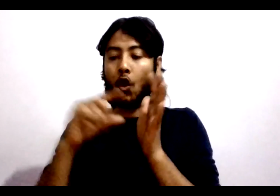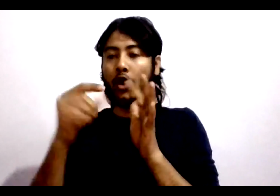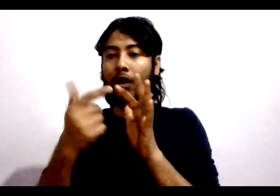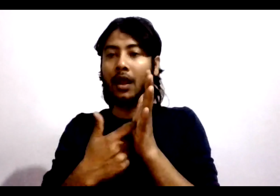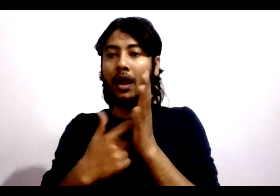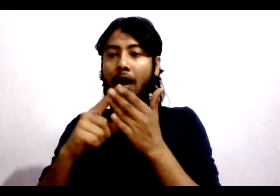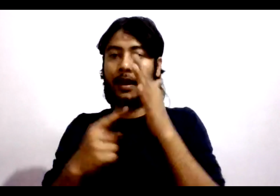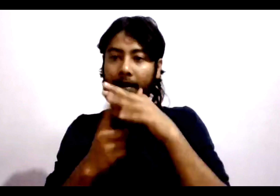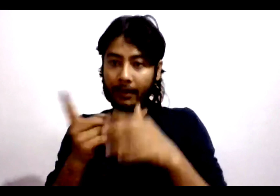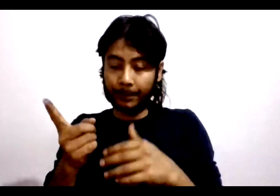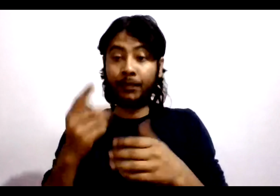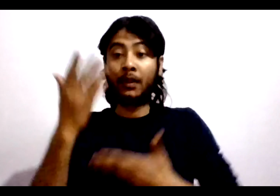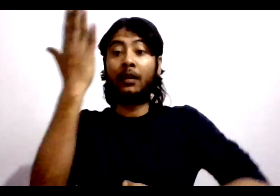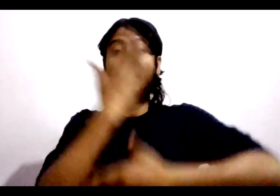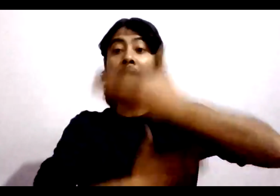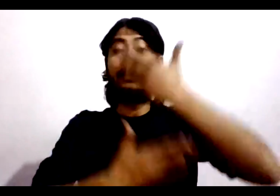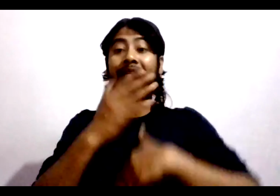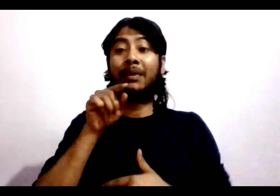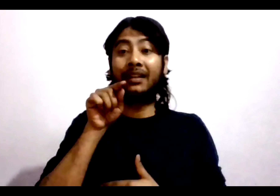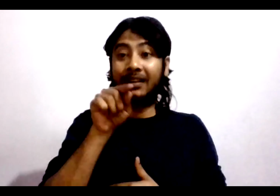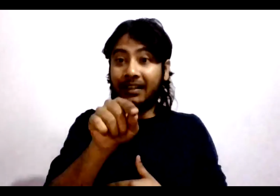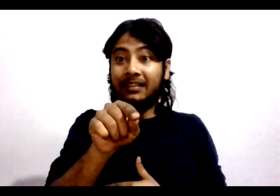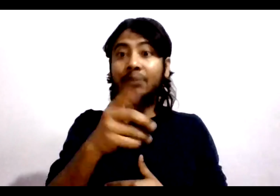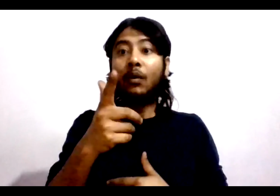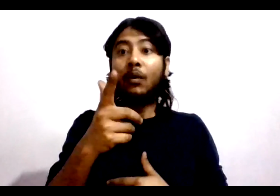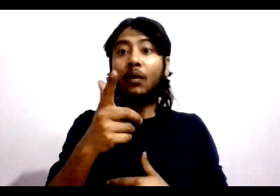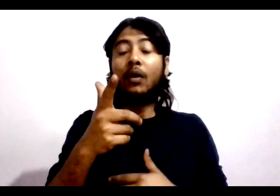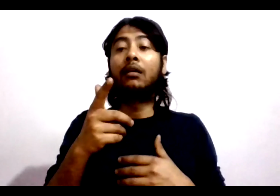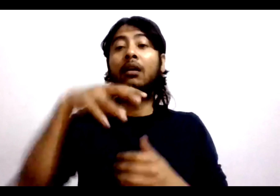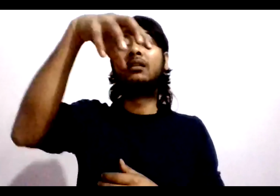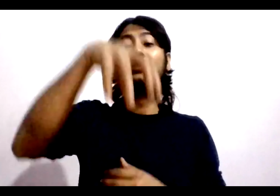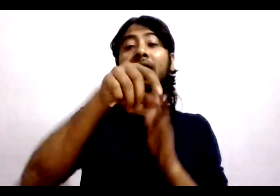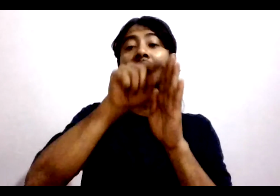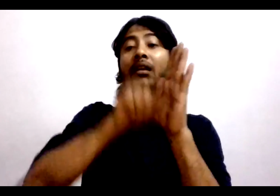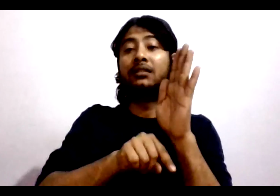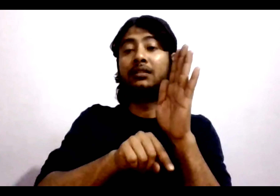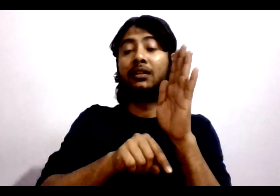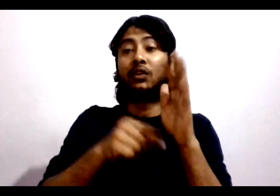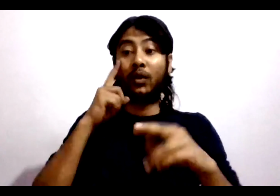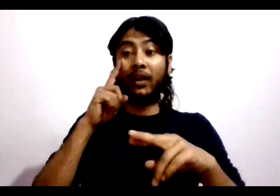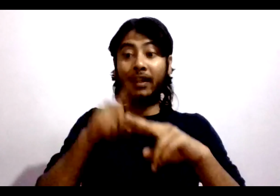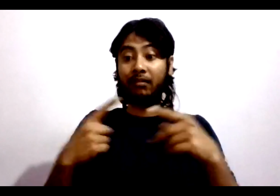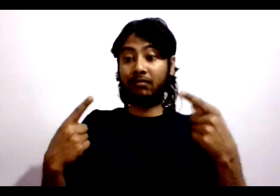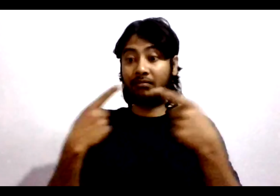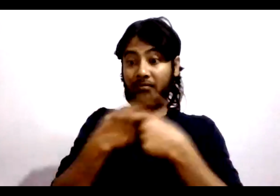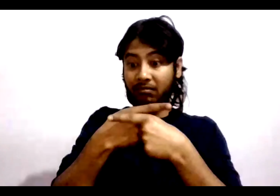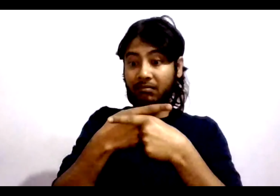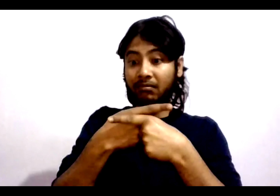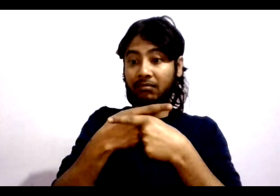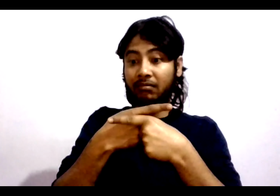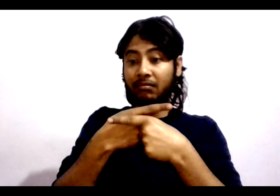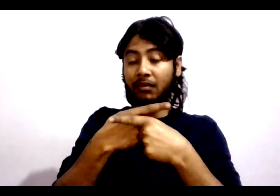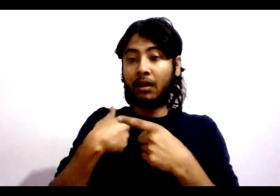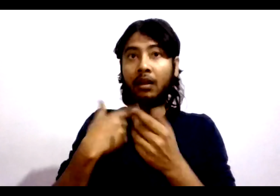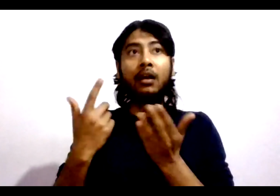so how does one pursue or push the case where we need to get the disability